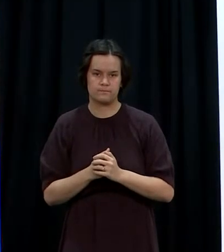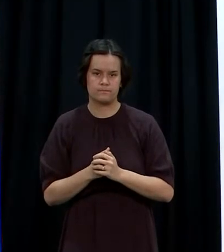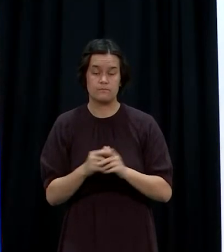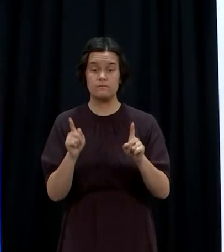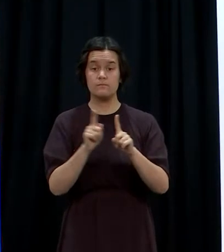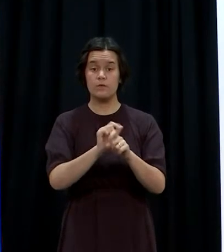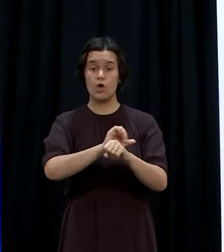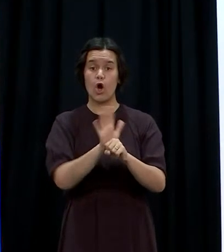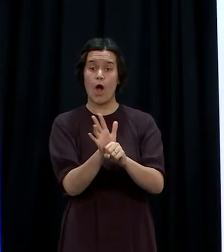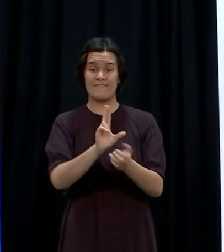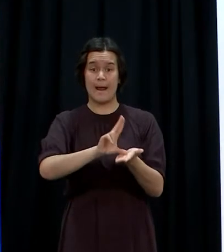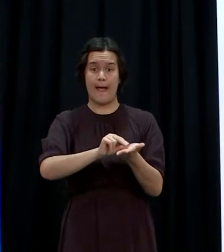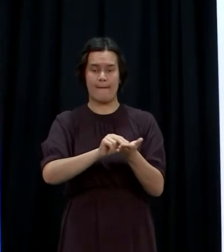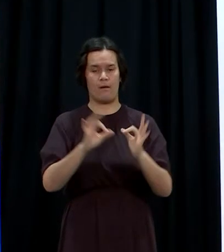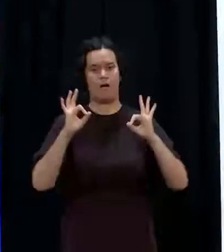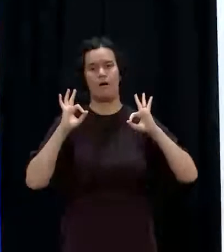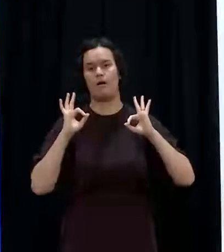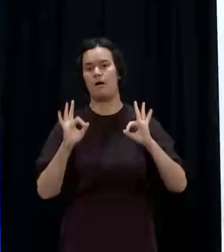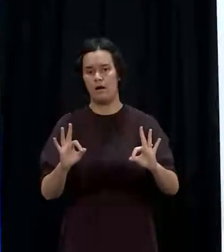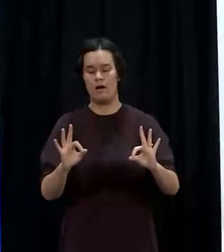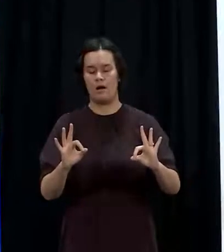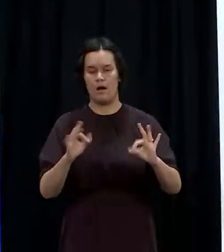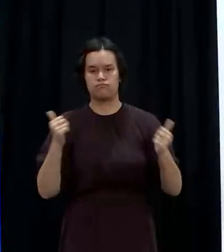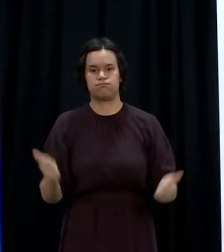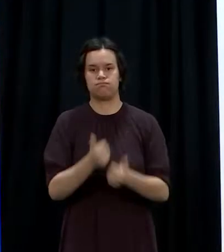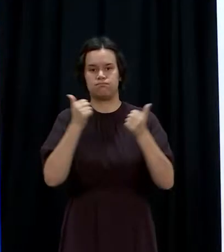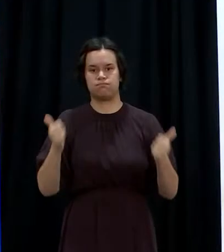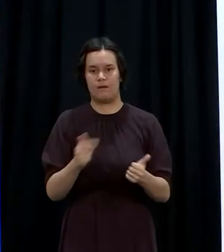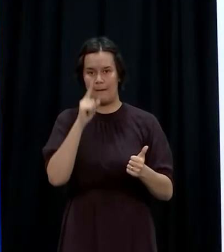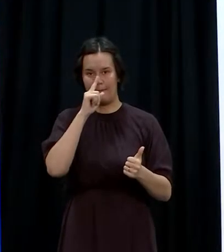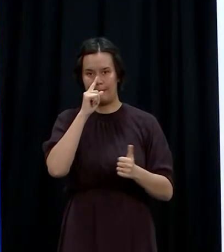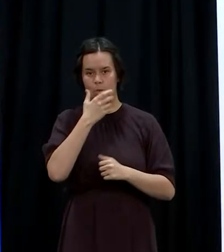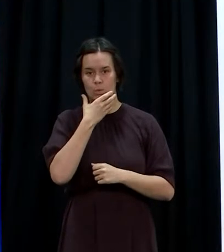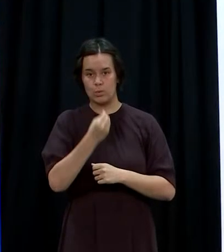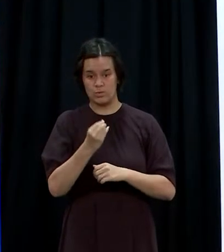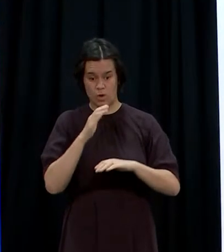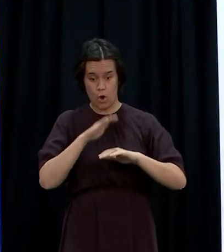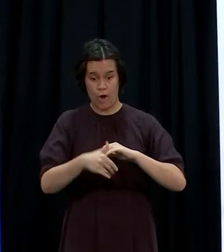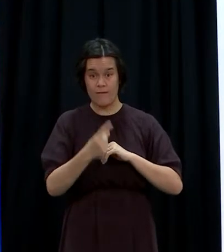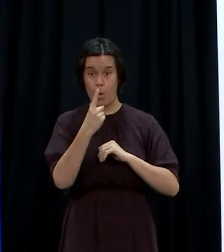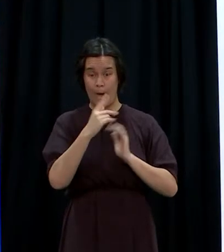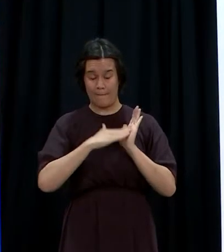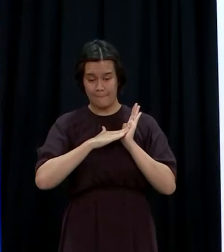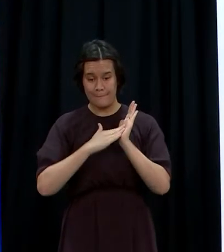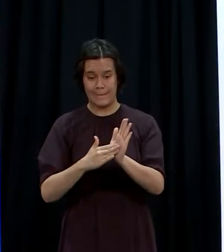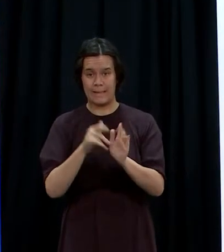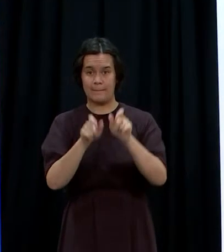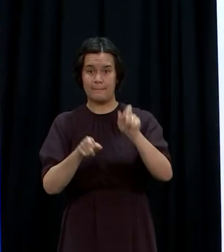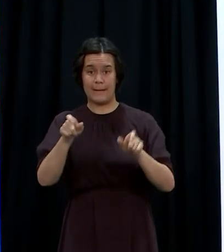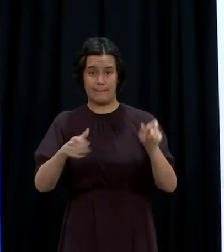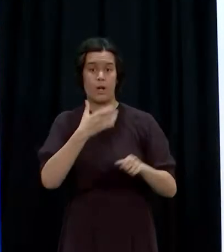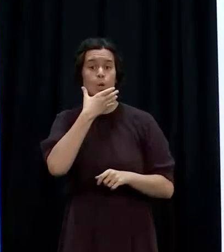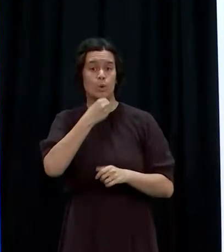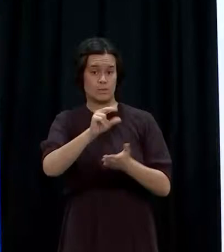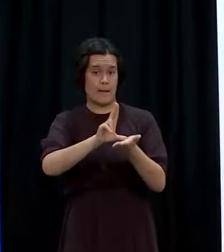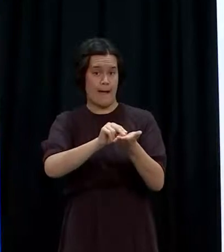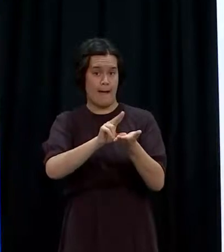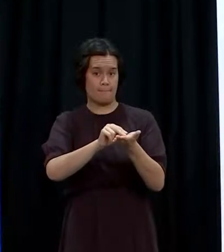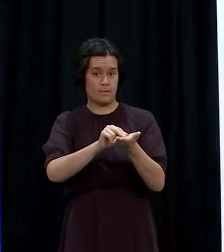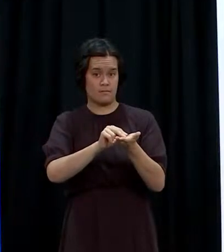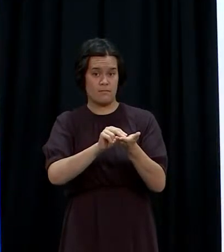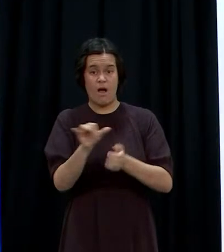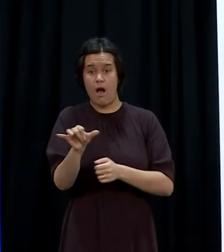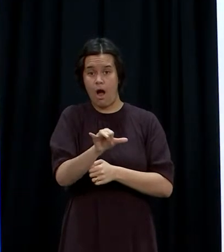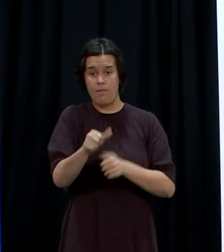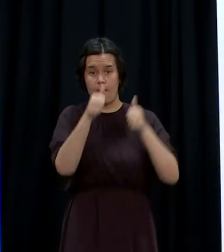COVID Tracer app. On Wednesday this past week, we had more than 1 million New Zealanders either scan in with the app or make a diary entry. It's the